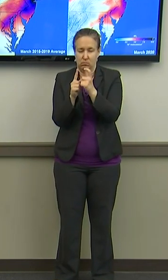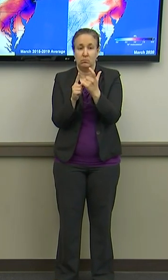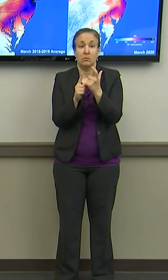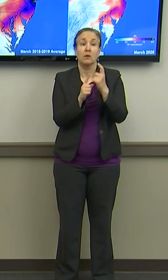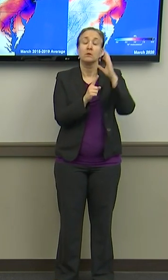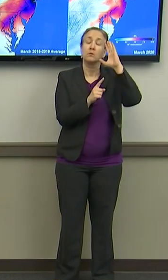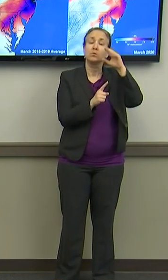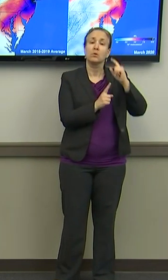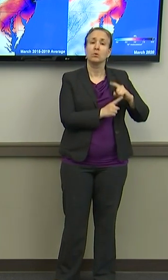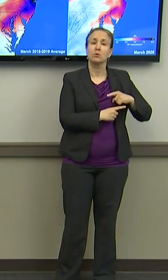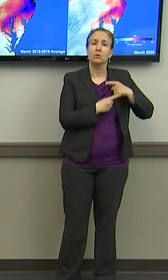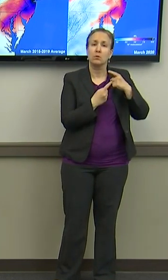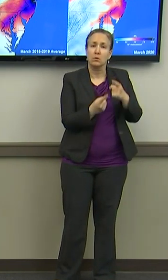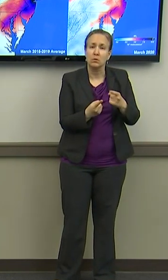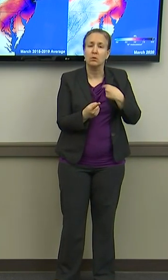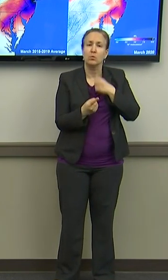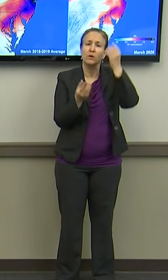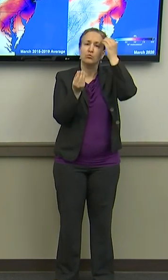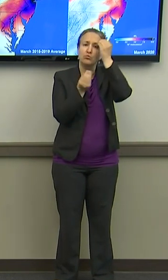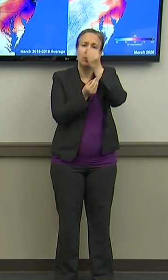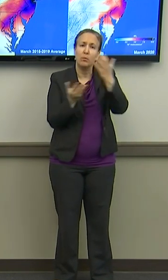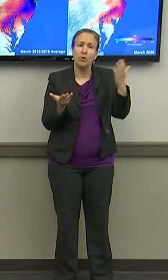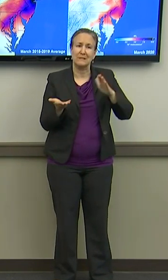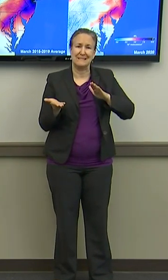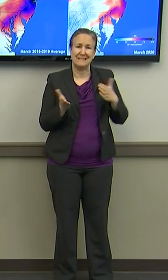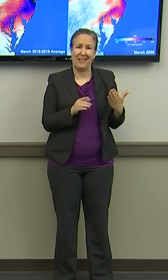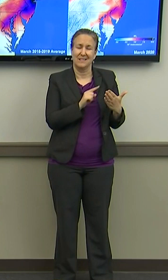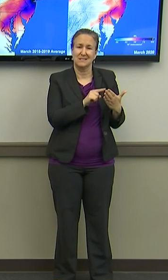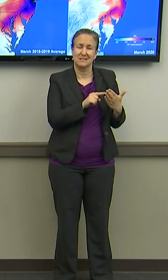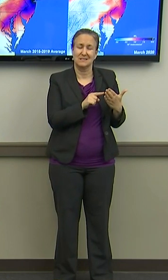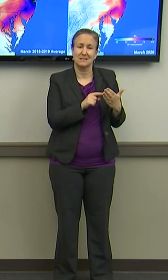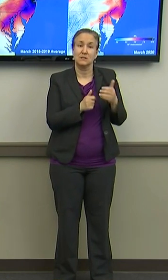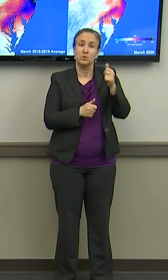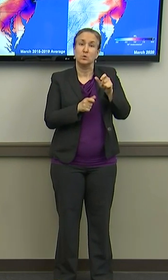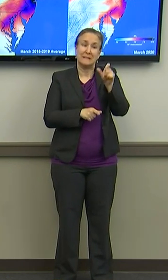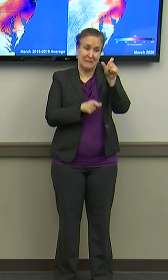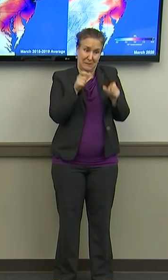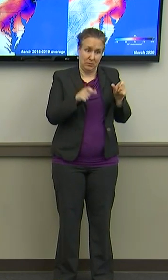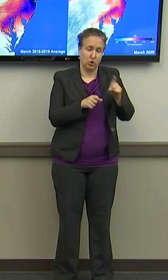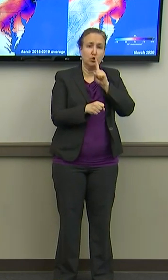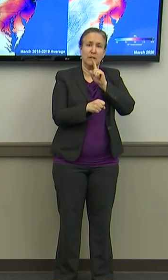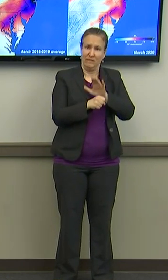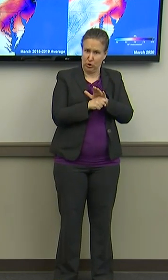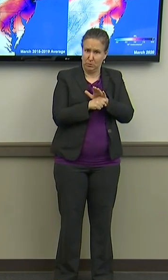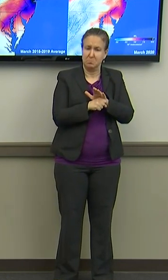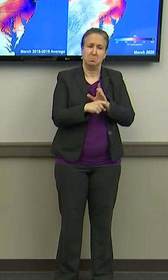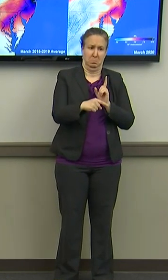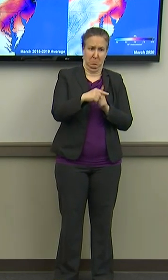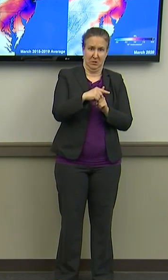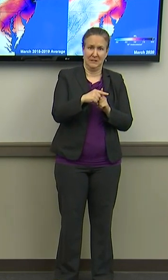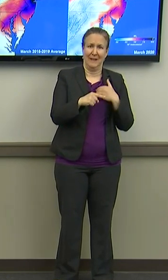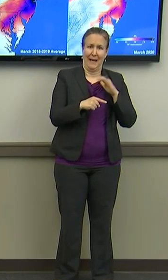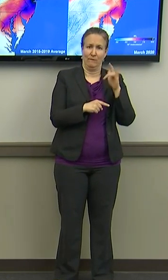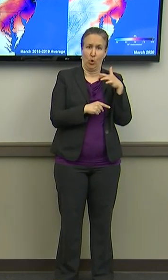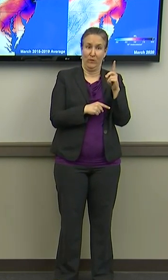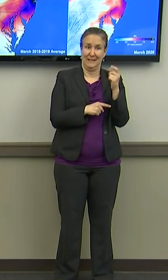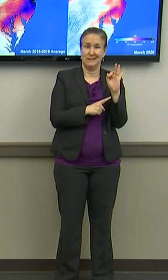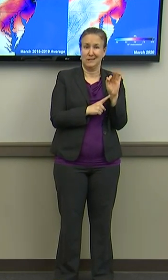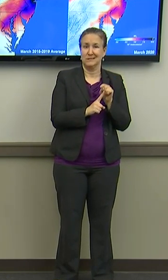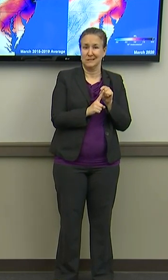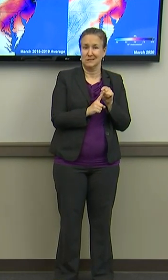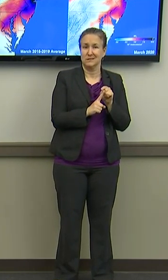been reporting in terms of deaths the individuals that were confirmed positive for